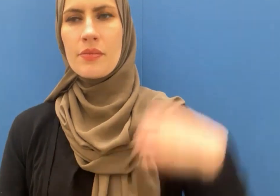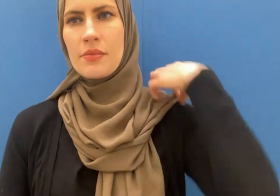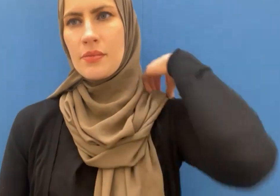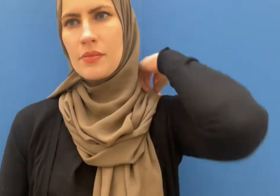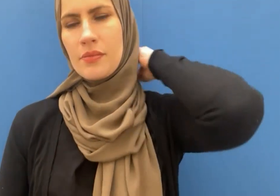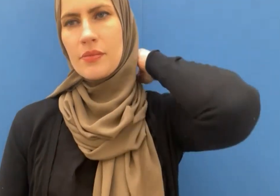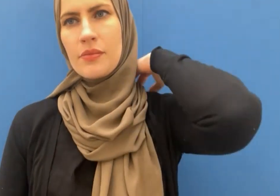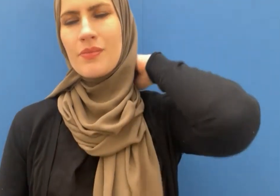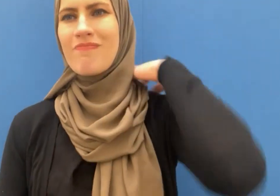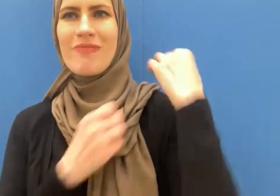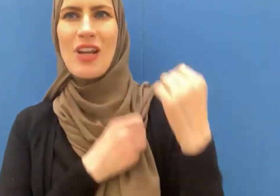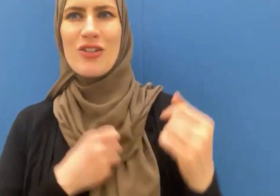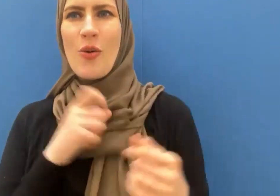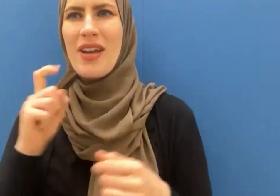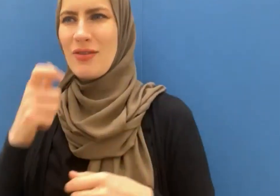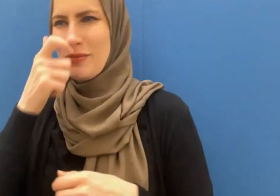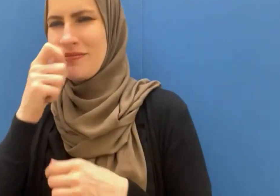I'm sorry, I have to blow my nose, I'm sorry.